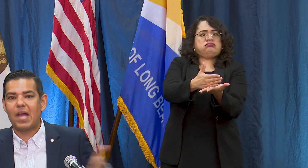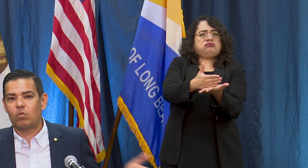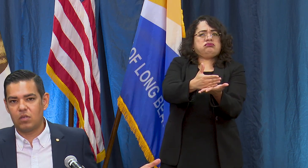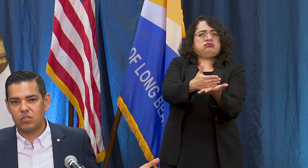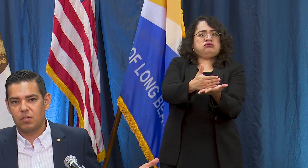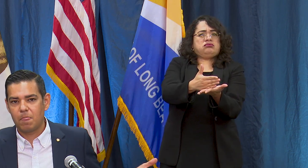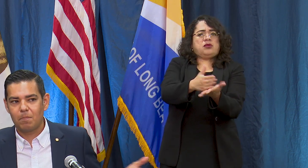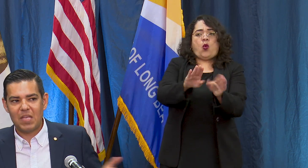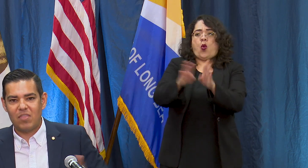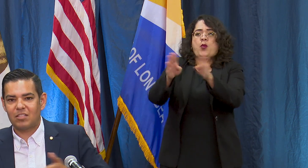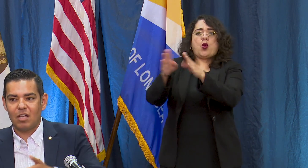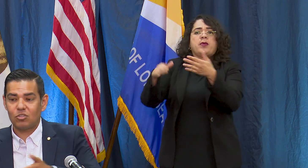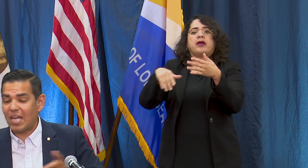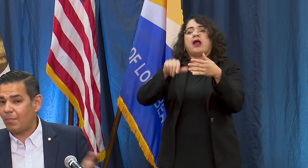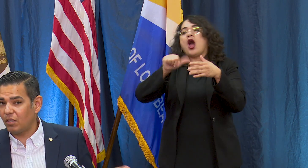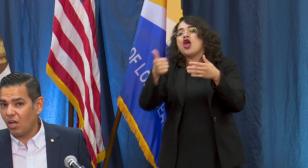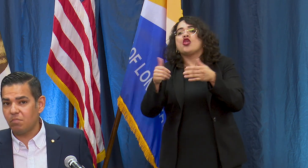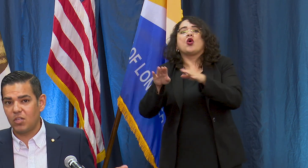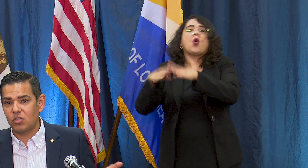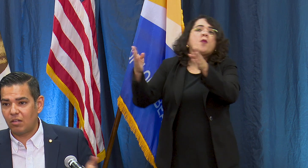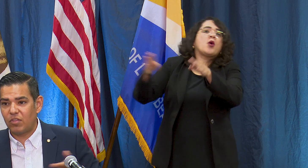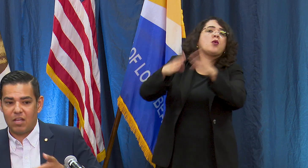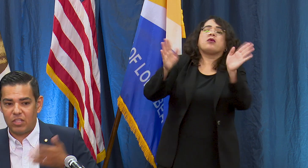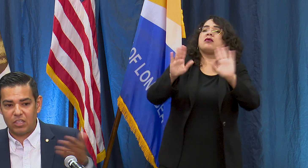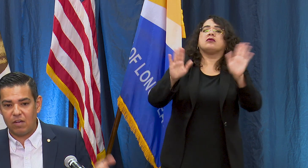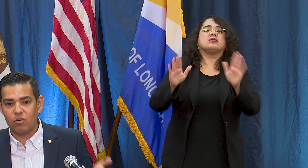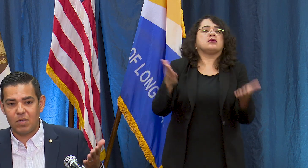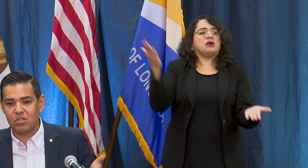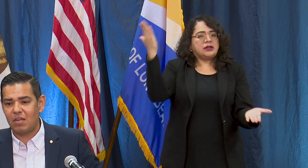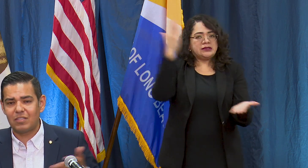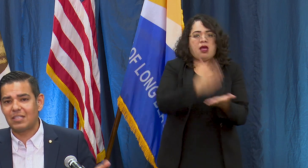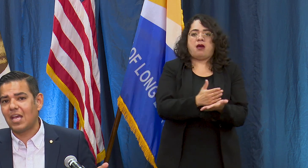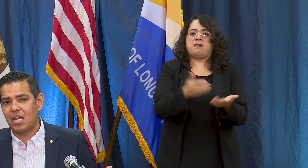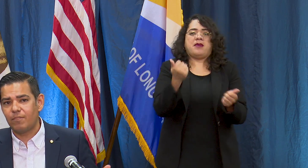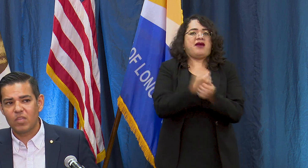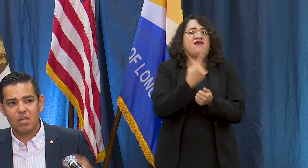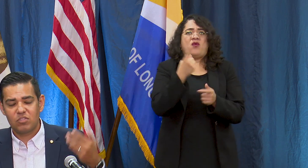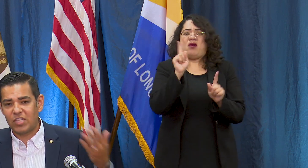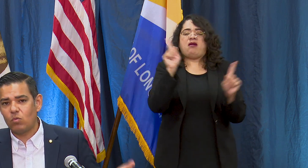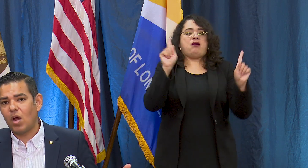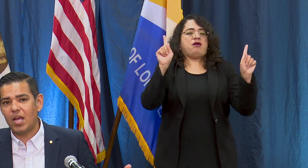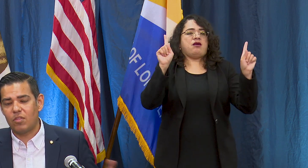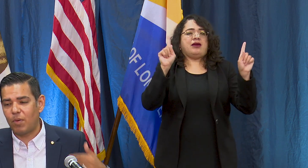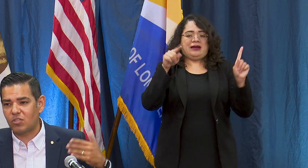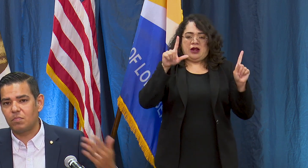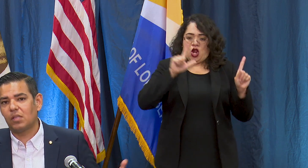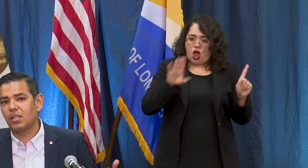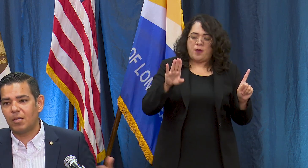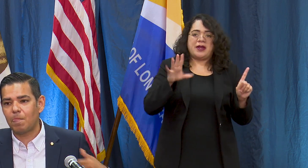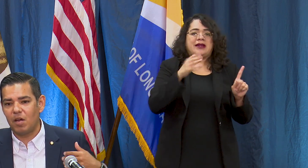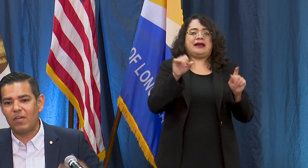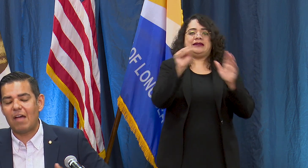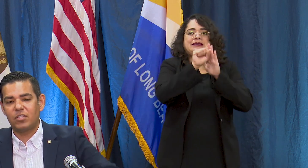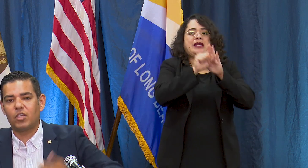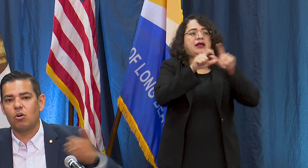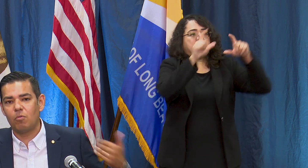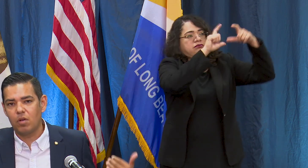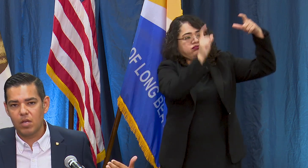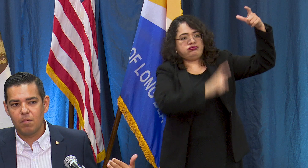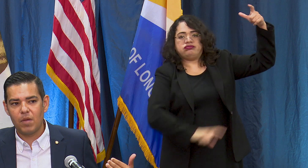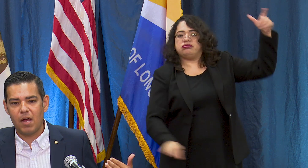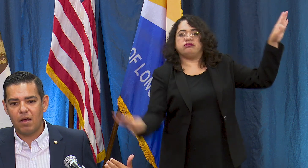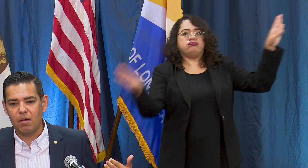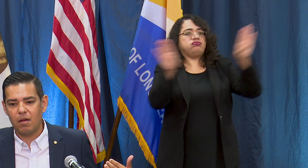we're going backwards. And that's not just going to happen in Long Beach. I think the governor mentioned that even today, statewide, the possibility of having to